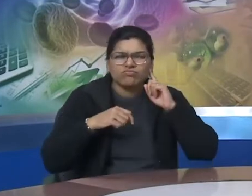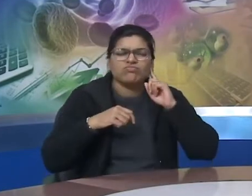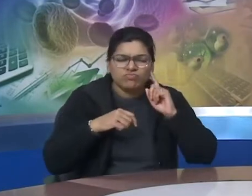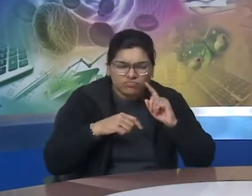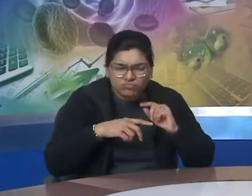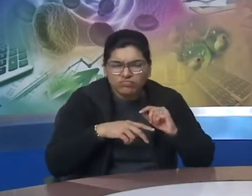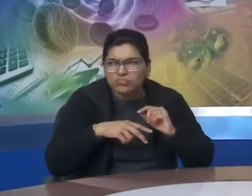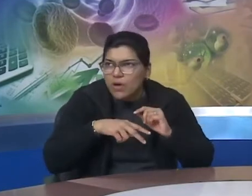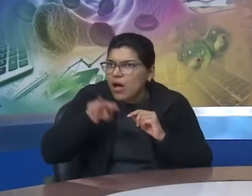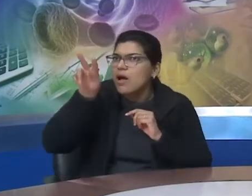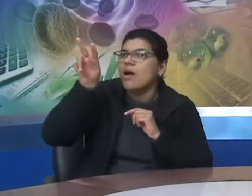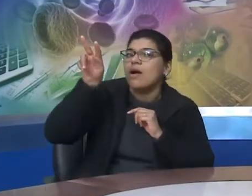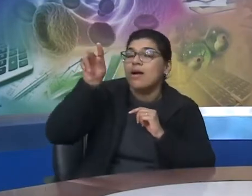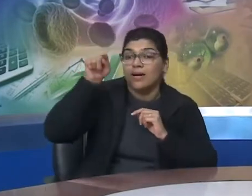outside the room.